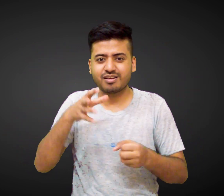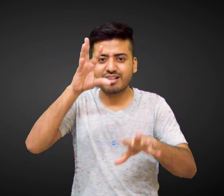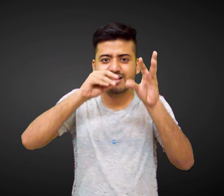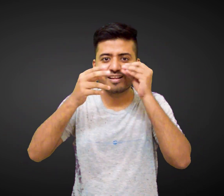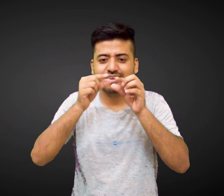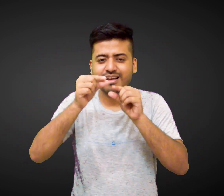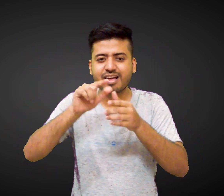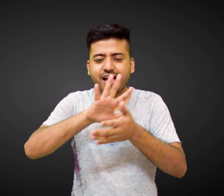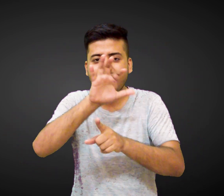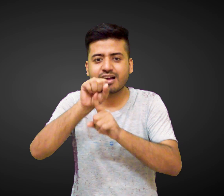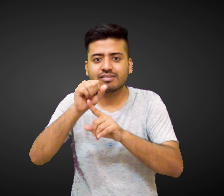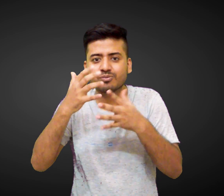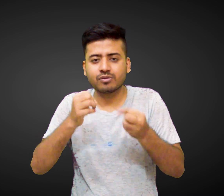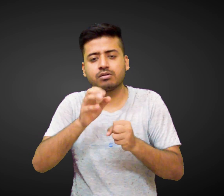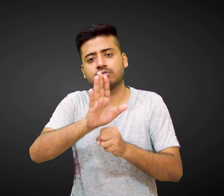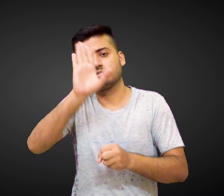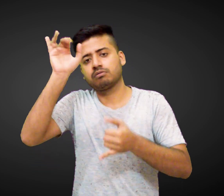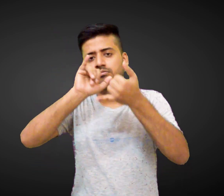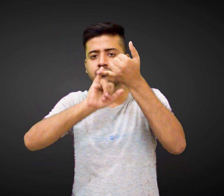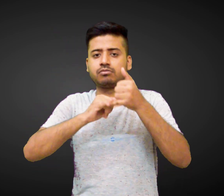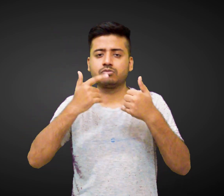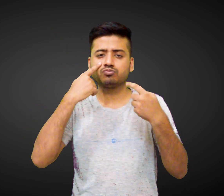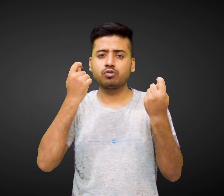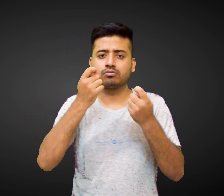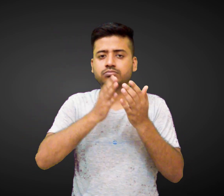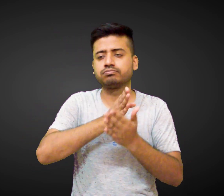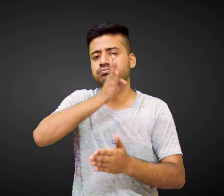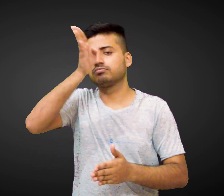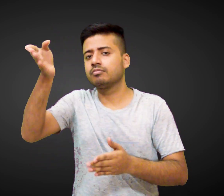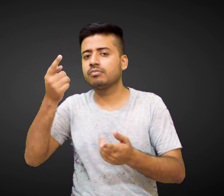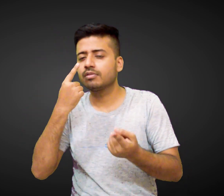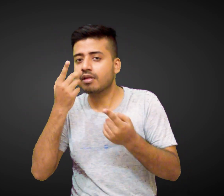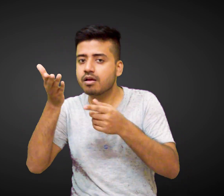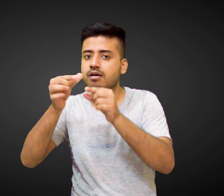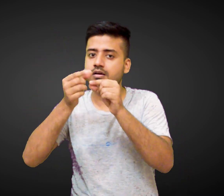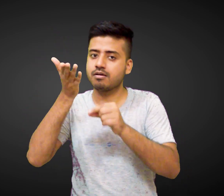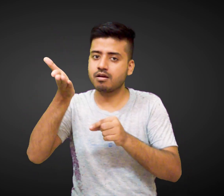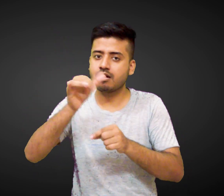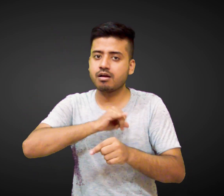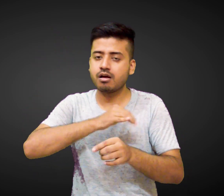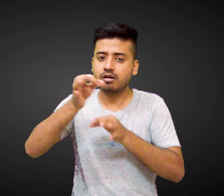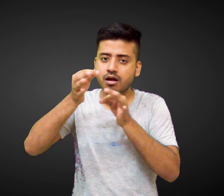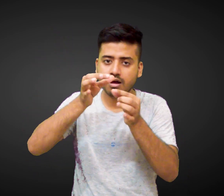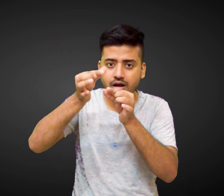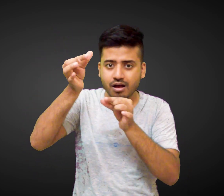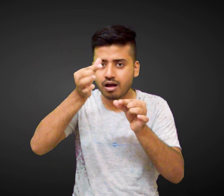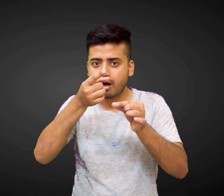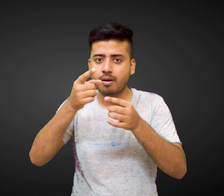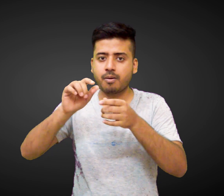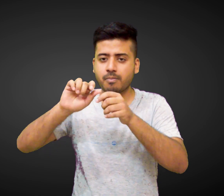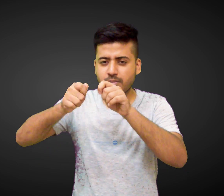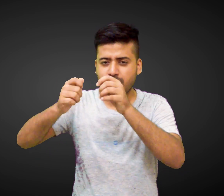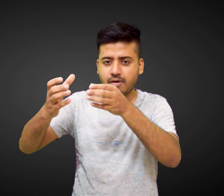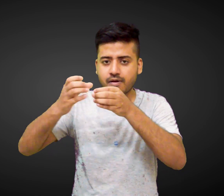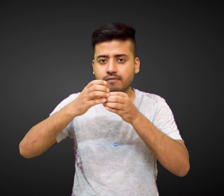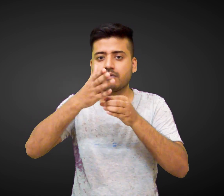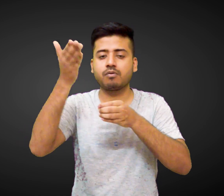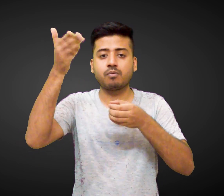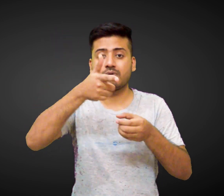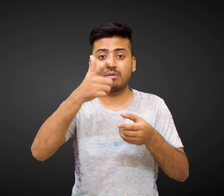You can also use the seeds and pod to infuse other ingredients like vanilla ice cream, cream cheese frosting, or caramel sauce.